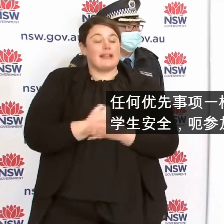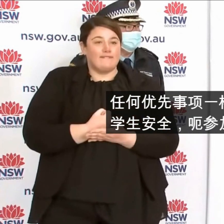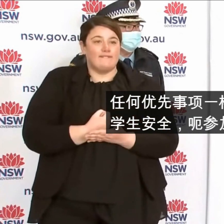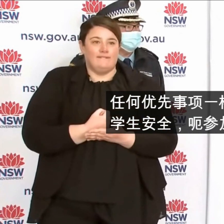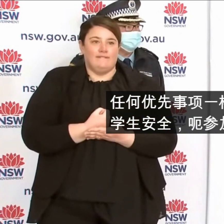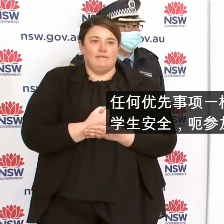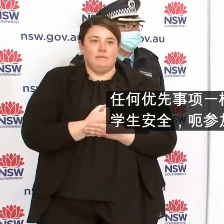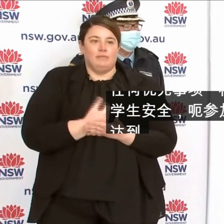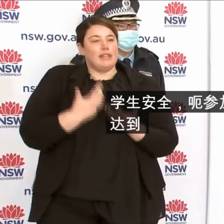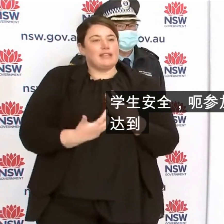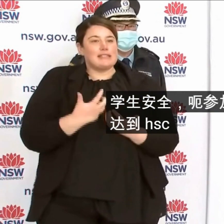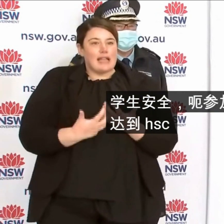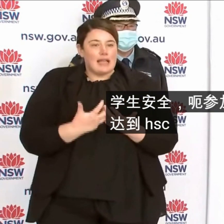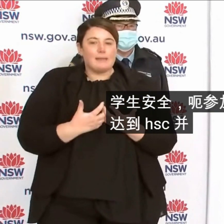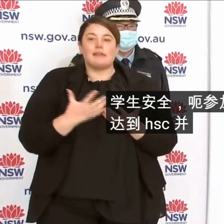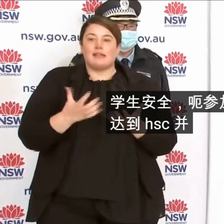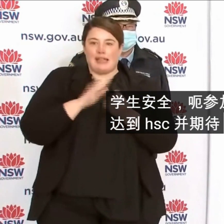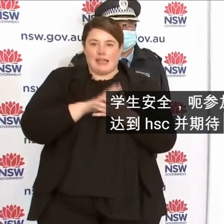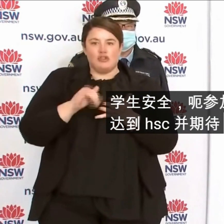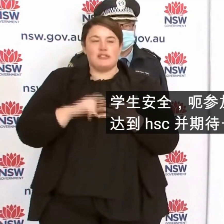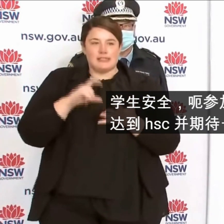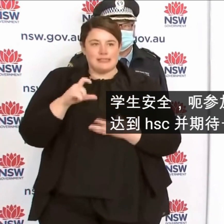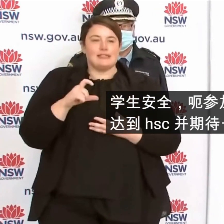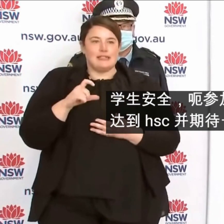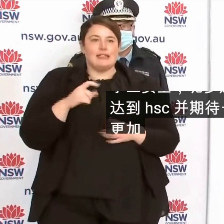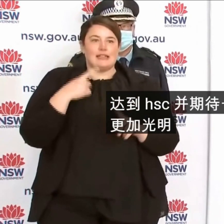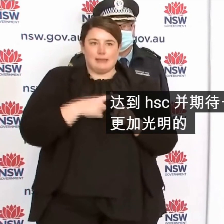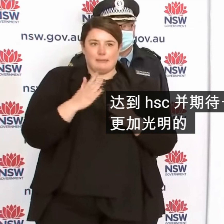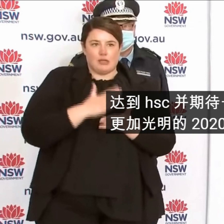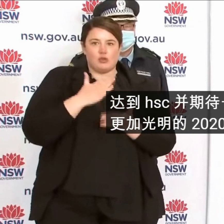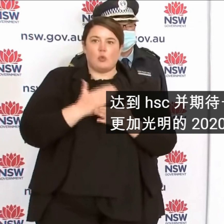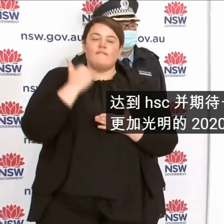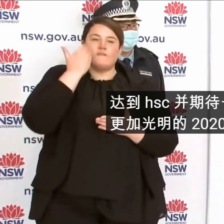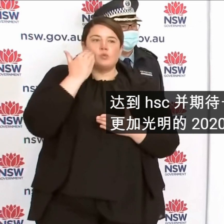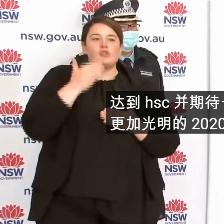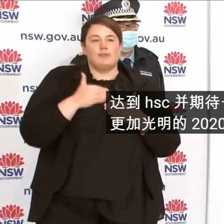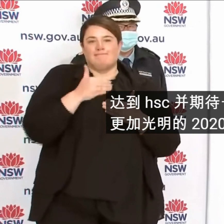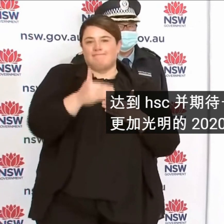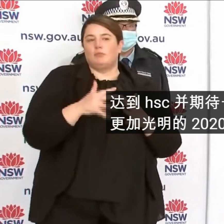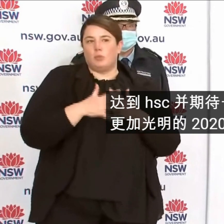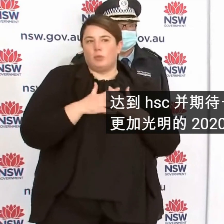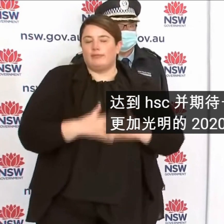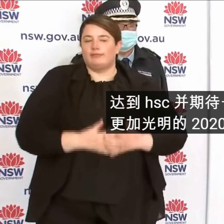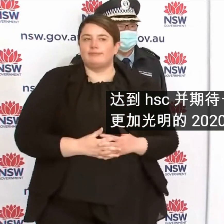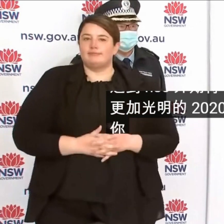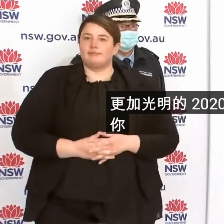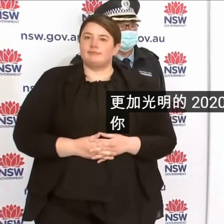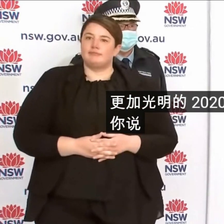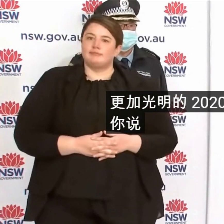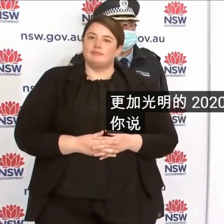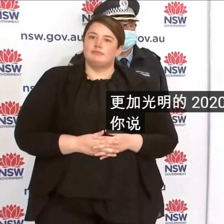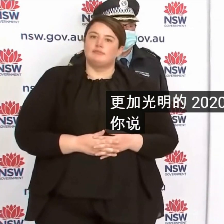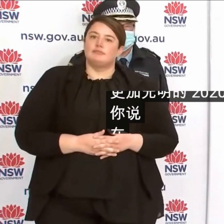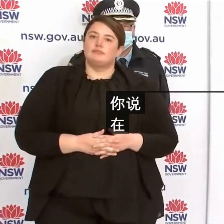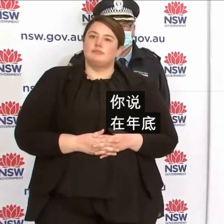and sit their exams, attain the HSC and look forward to a much brighter 2022. Premier, you say there is a light. Premier, you say there